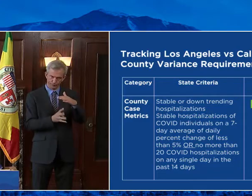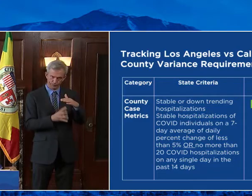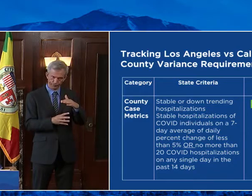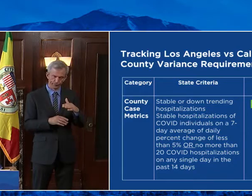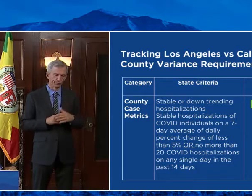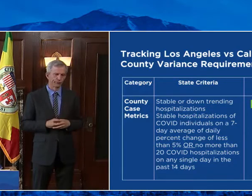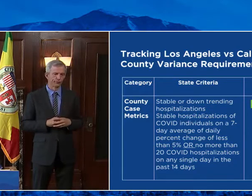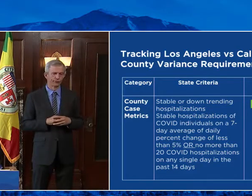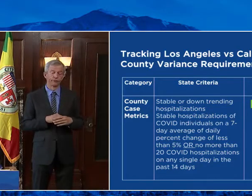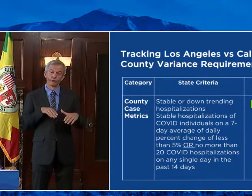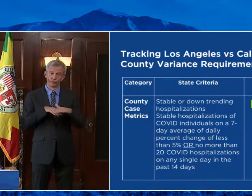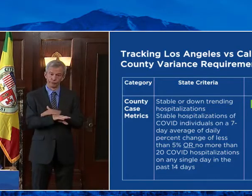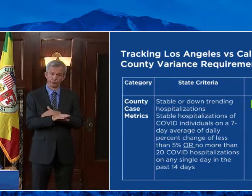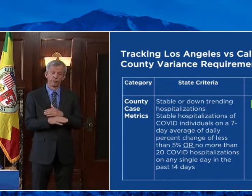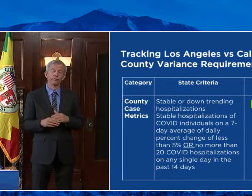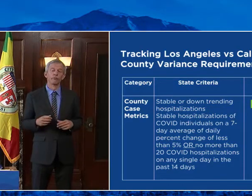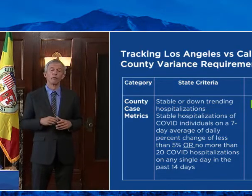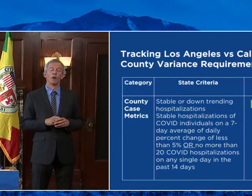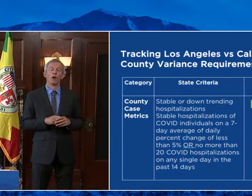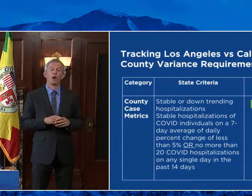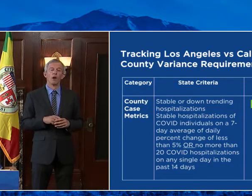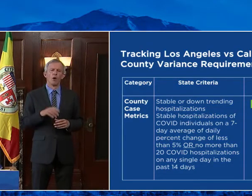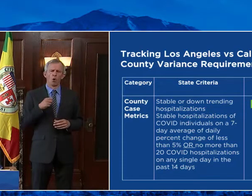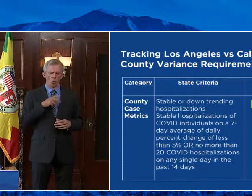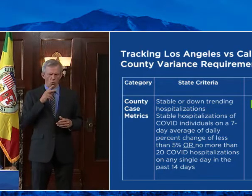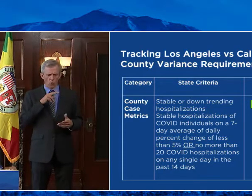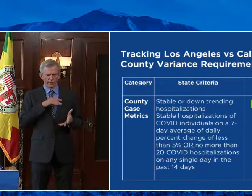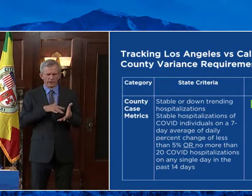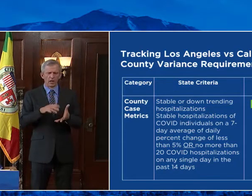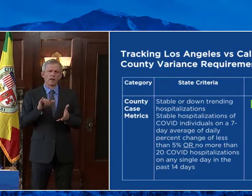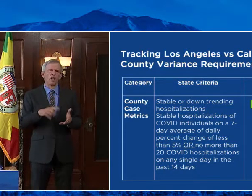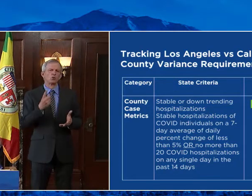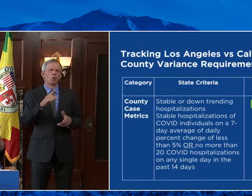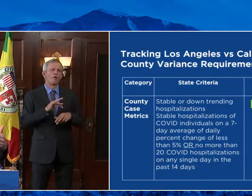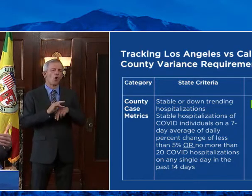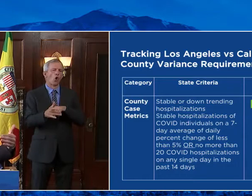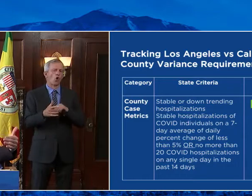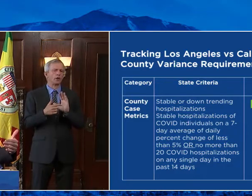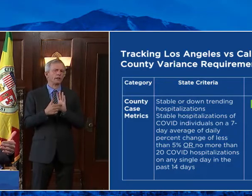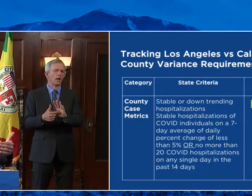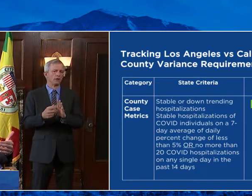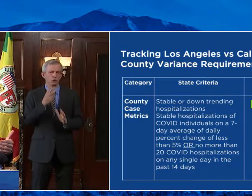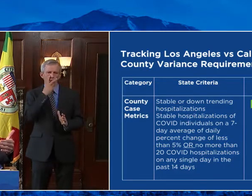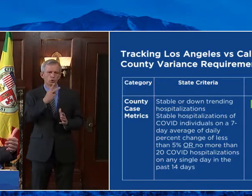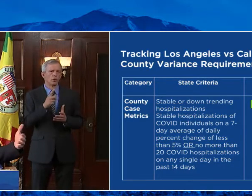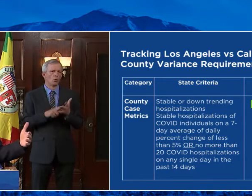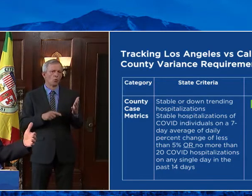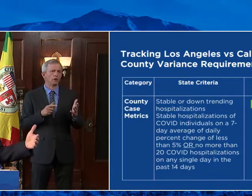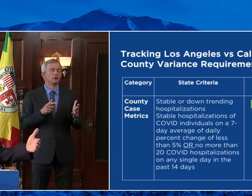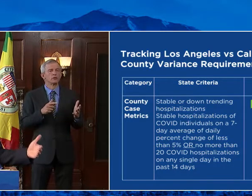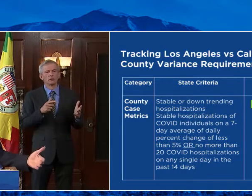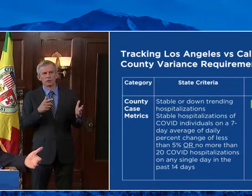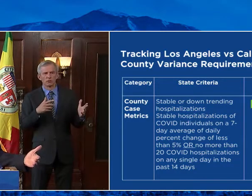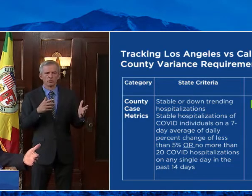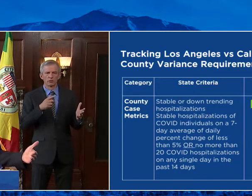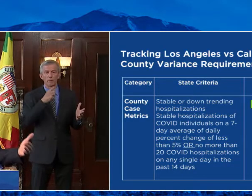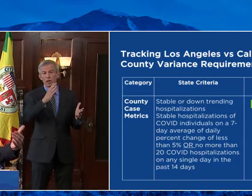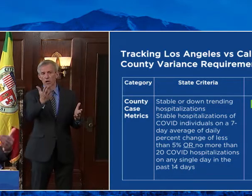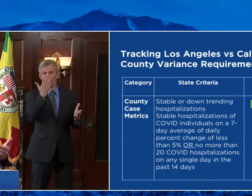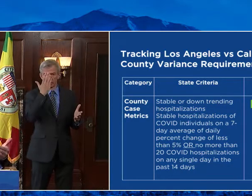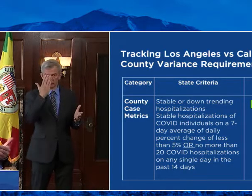hospitalizations because it is one of the early tripwires to see what's coming down in the weeks ahead of potential